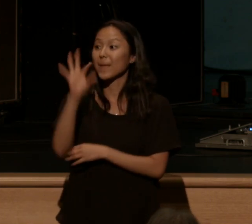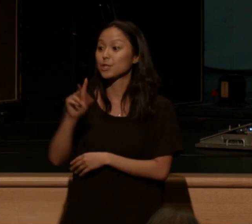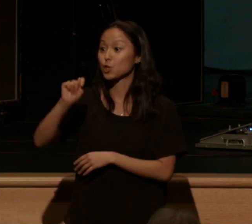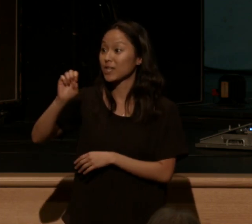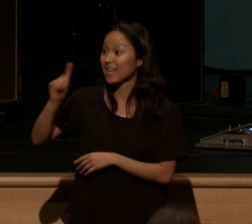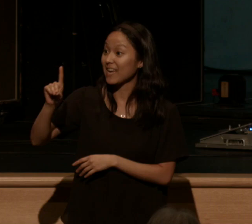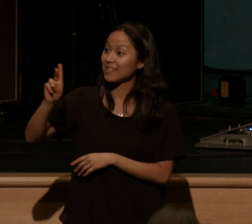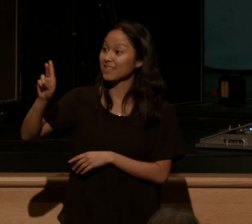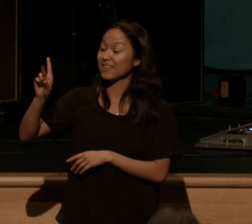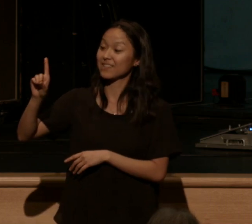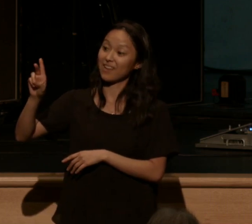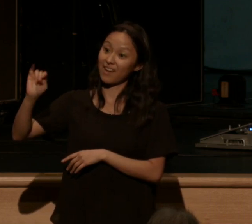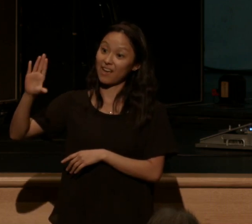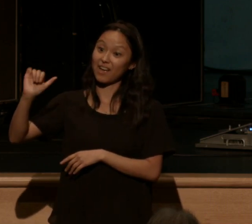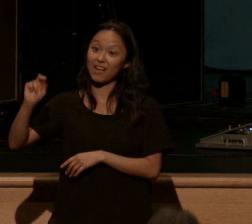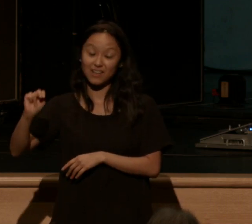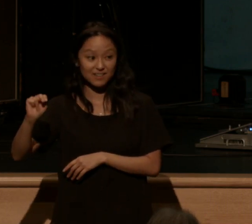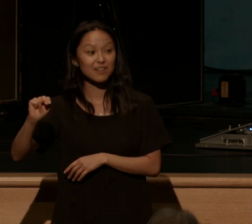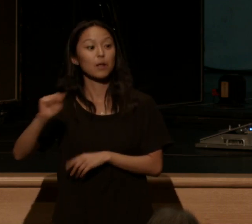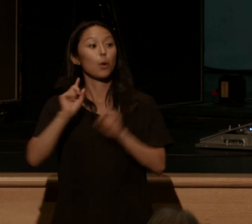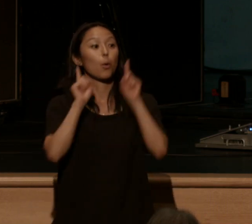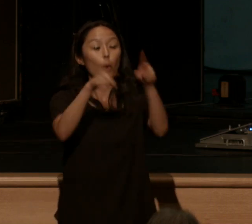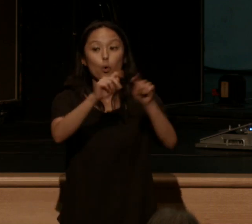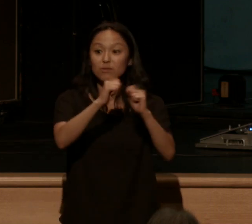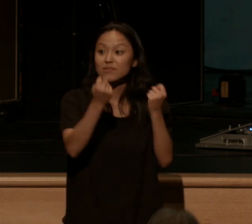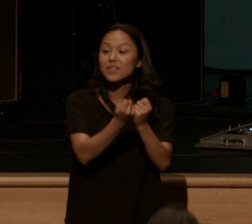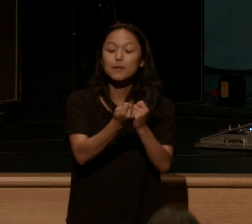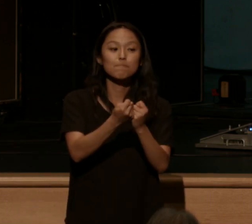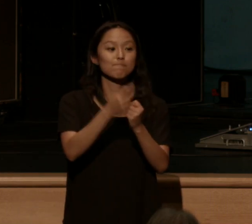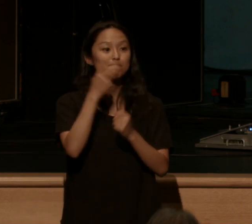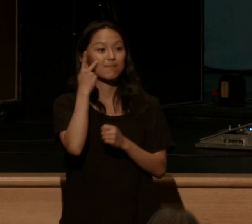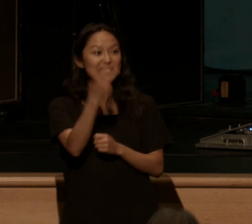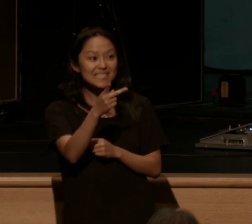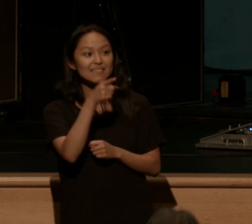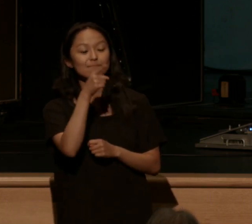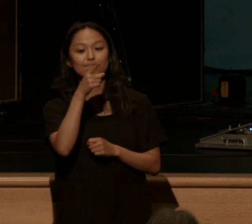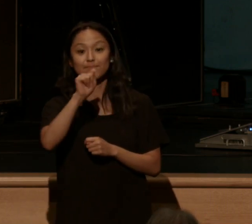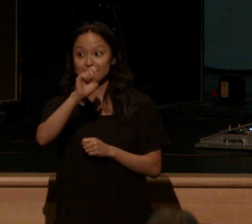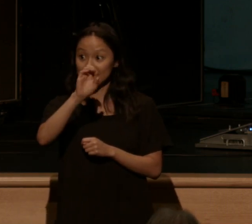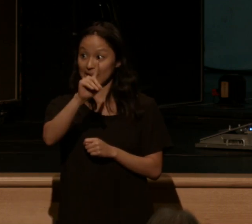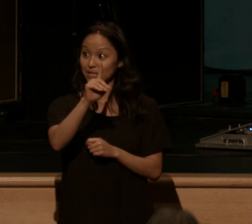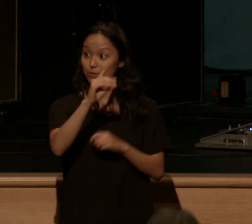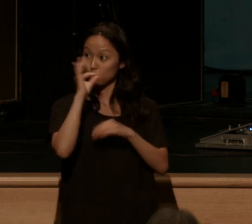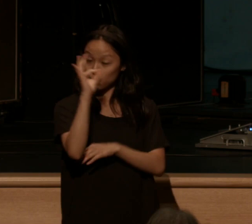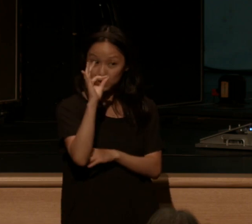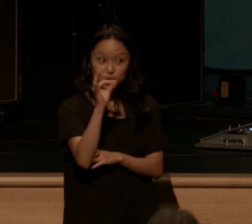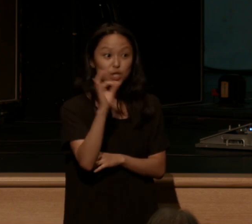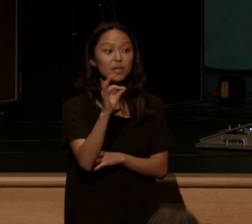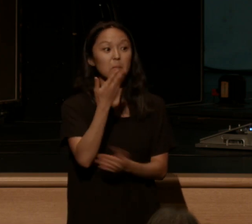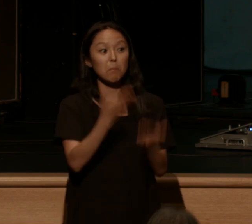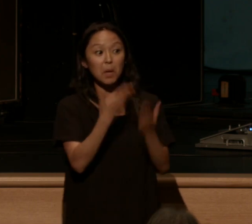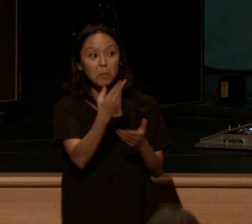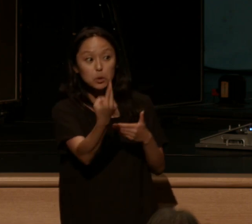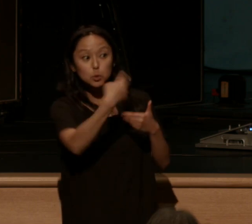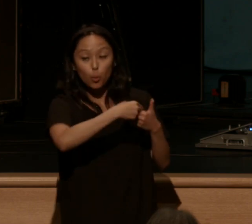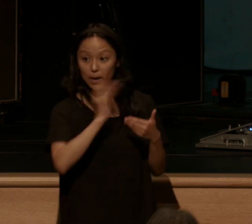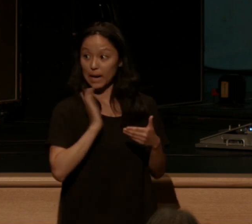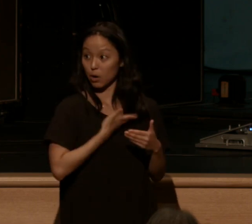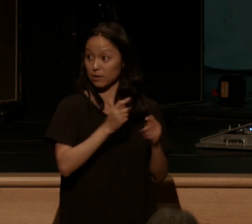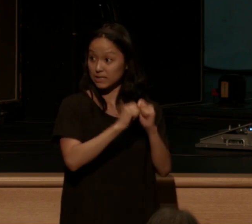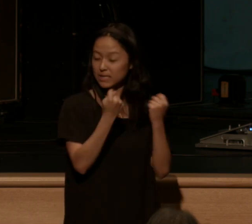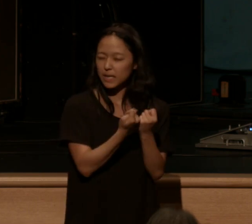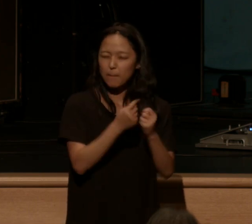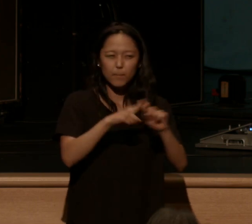Calvary Baptist Church, Greg McFarland, John McDonald went to hear him because we wanted to probably have him in our core group as a youth potential guy, but